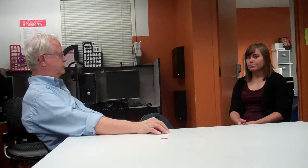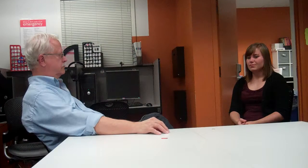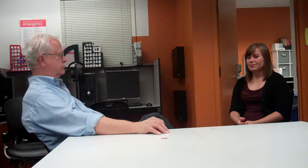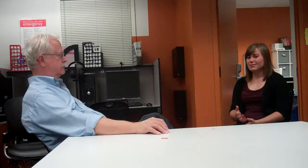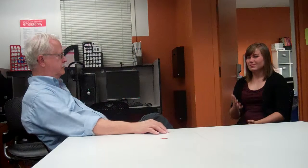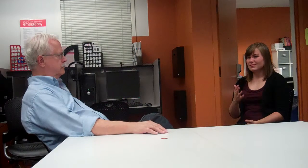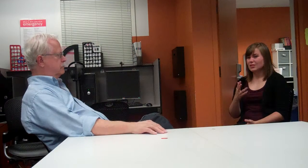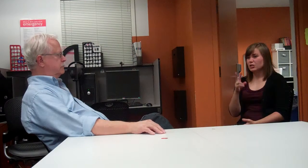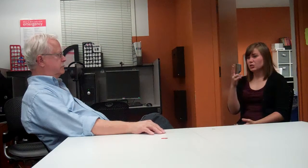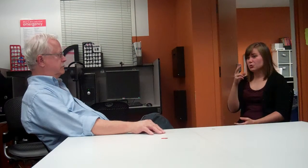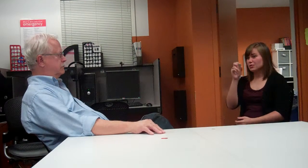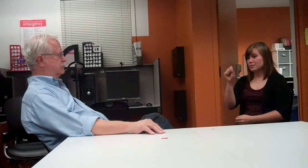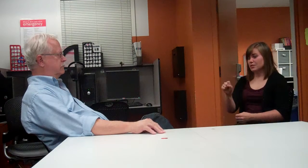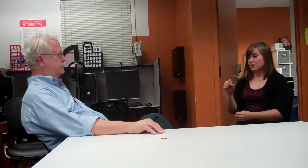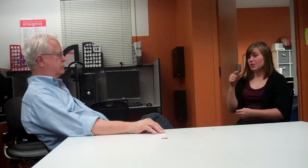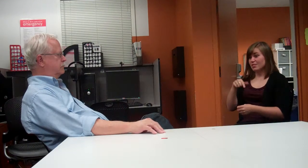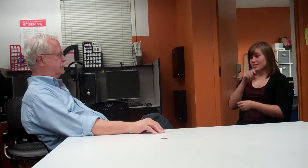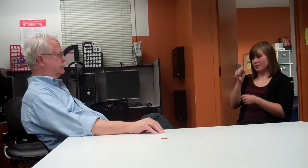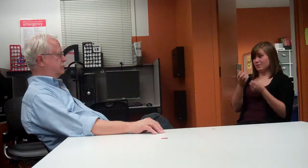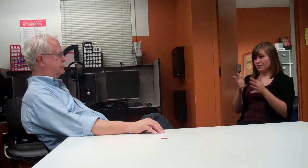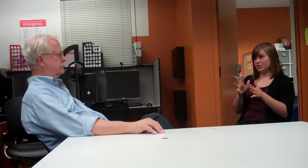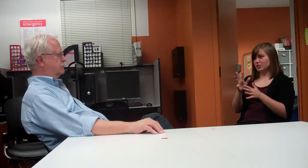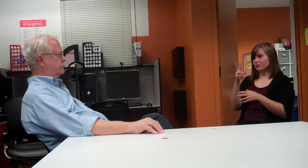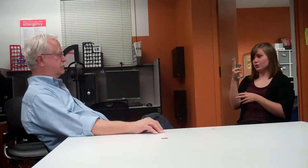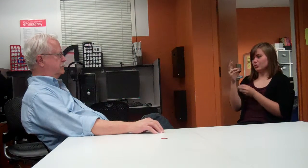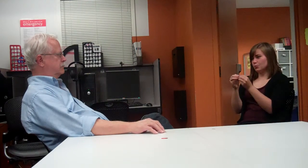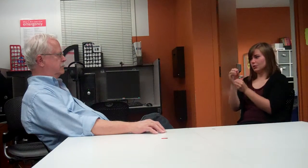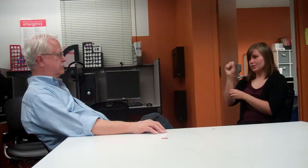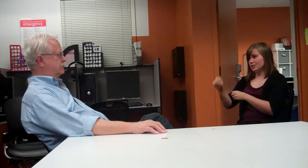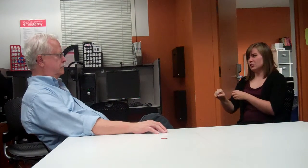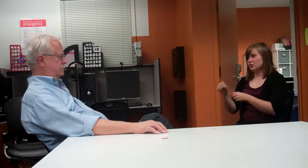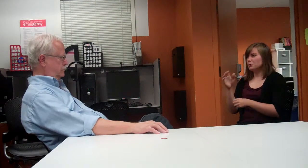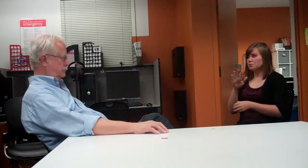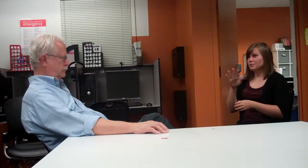2 semesters after this, so I'll be done in December 2012.